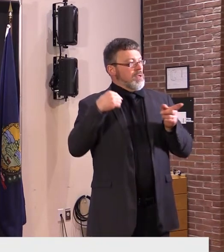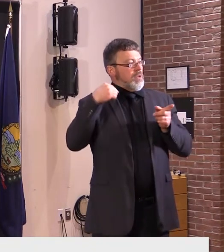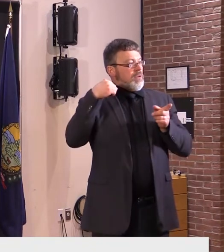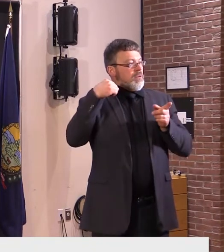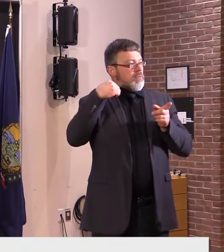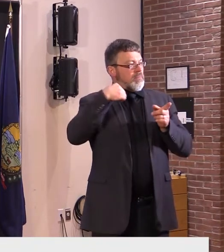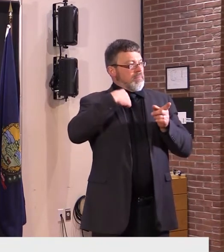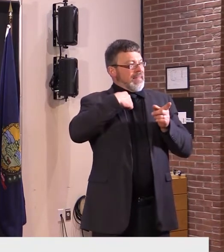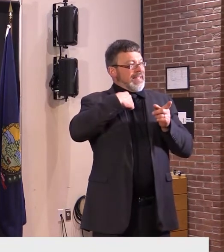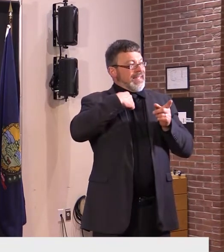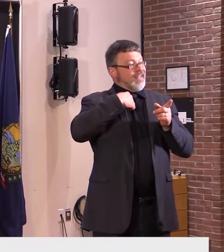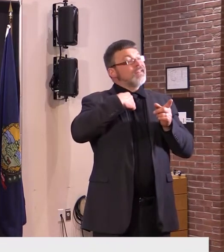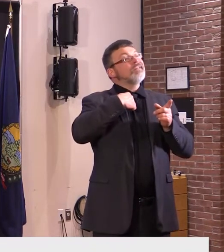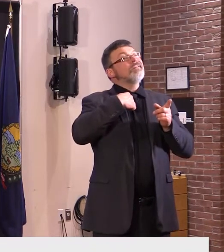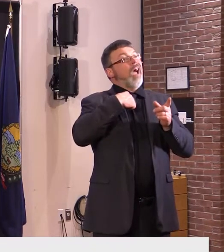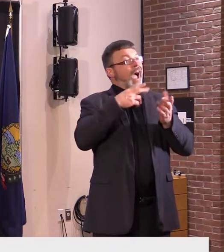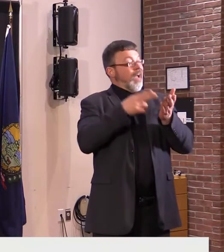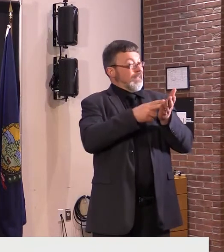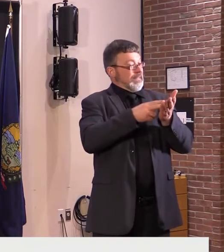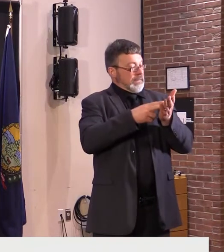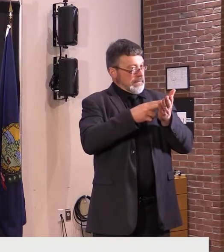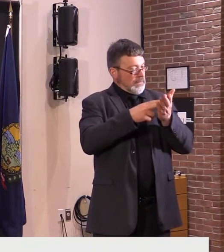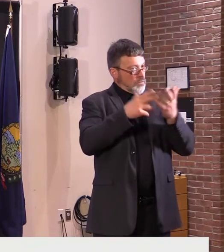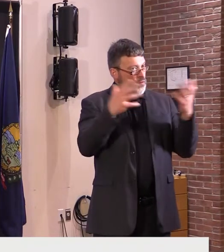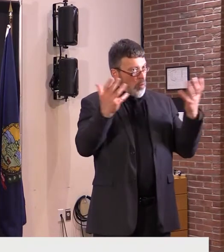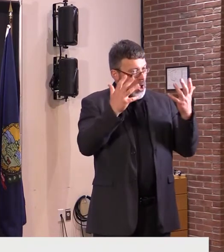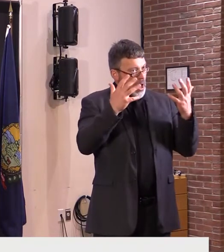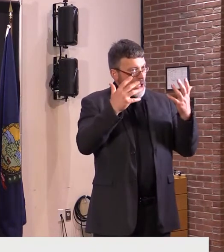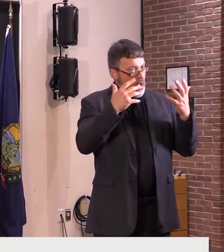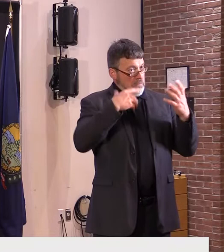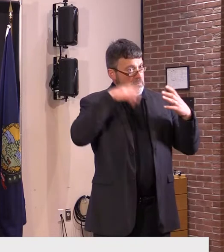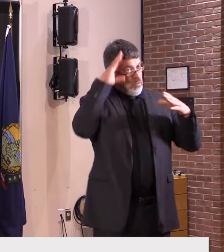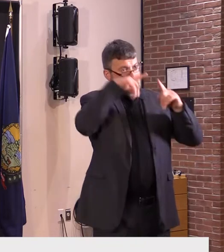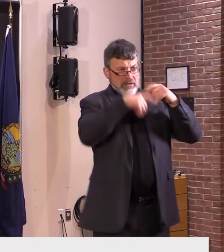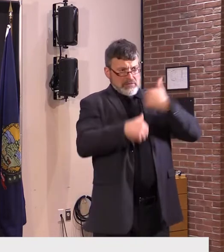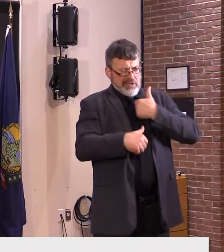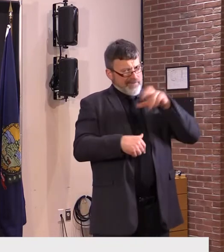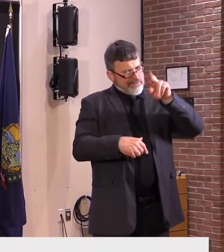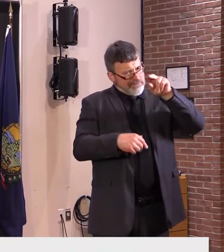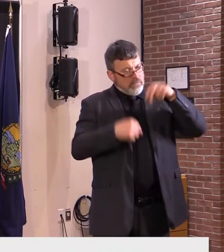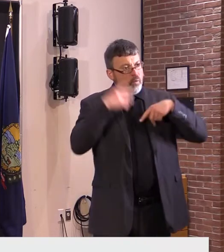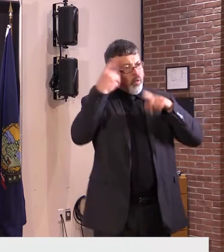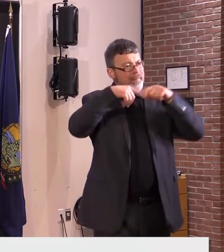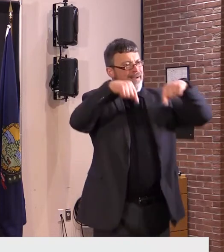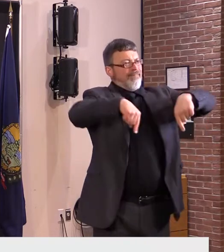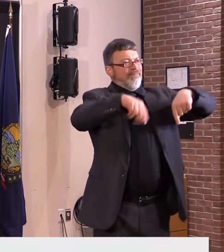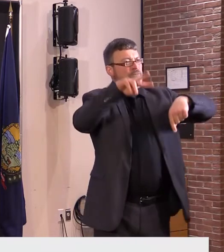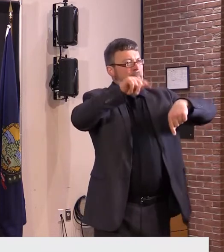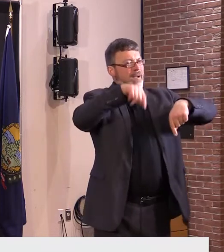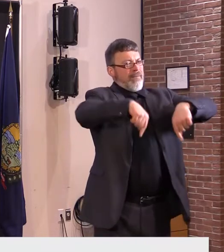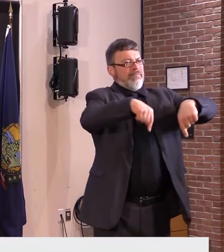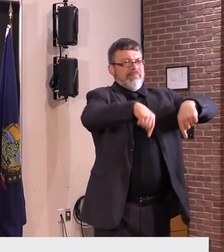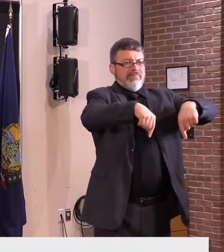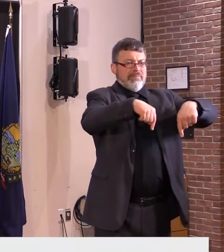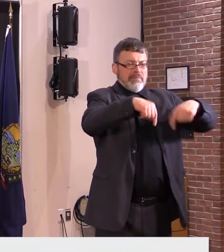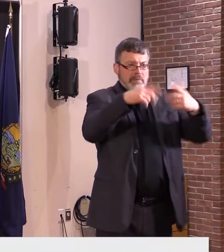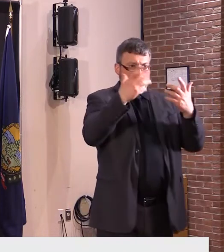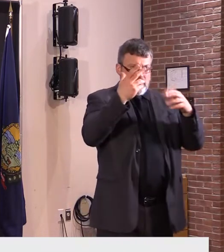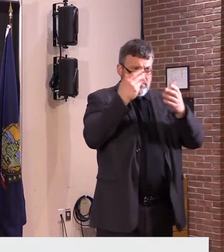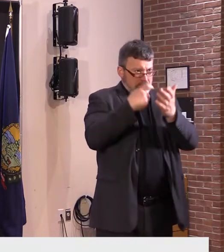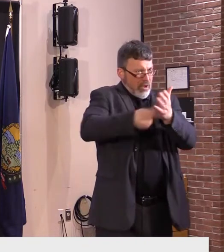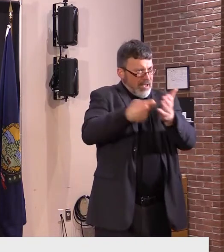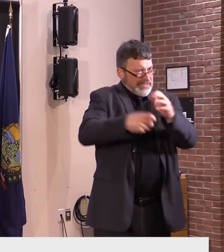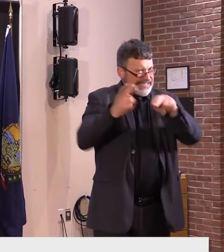everyday Vermonters and the recession that could come as a result. So having this team, this talented